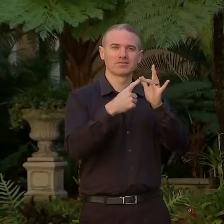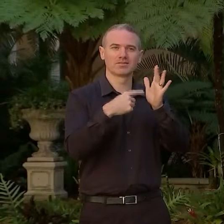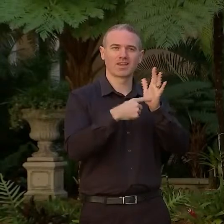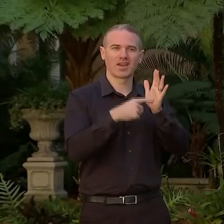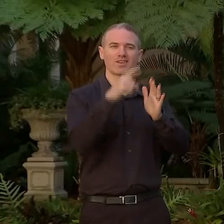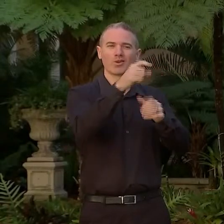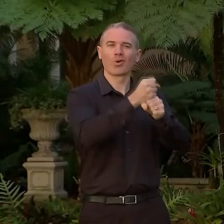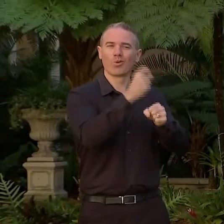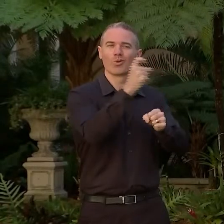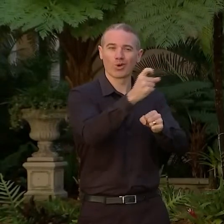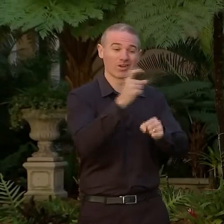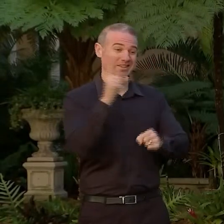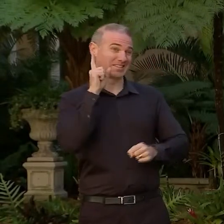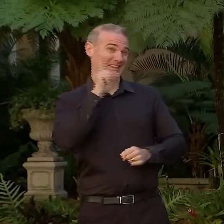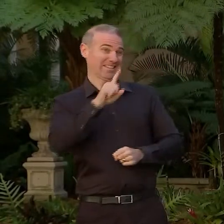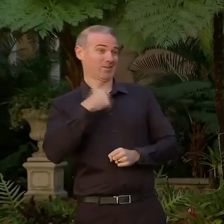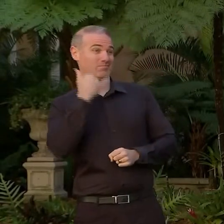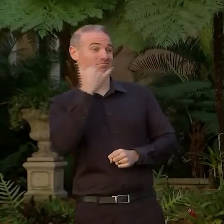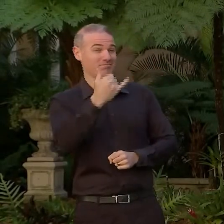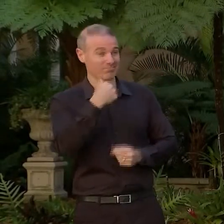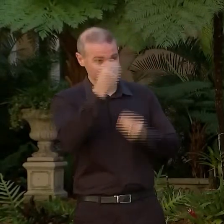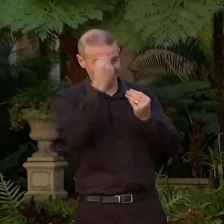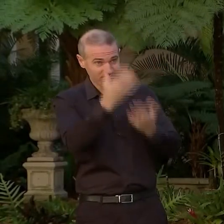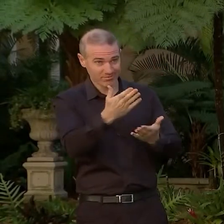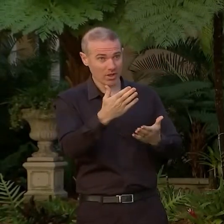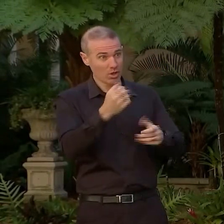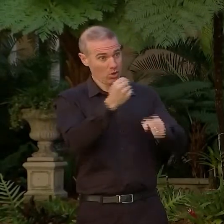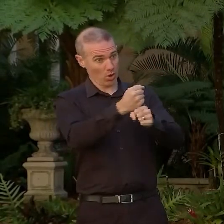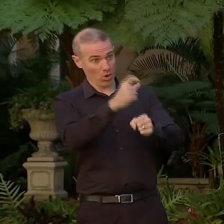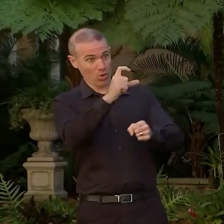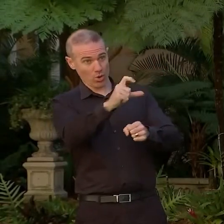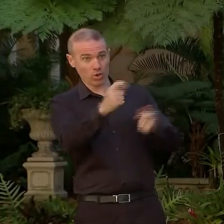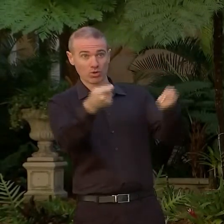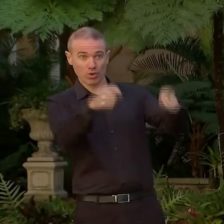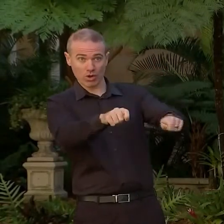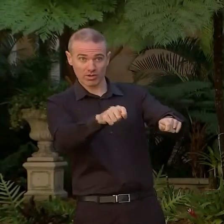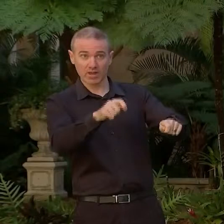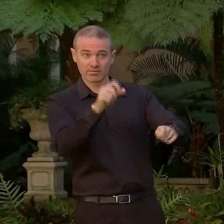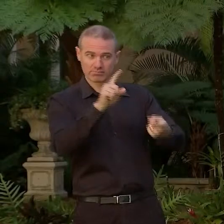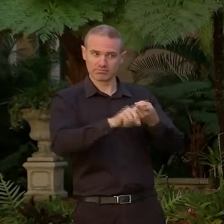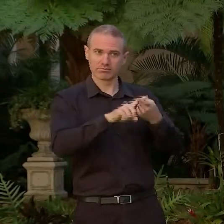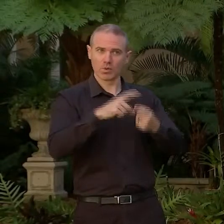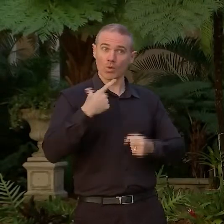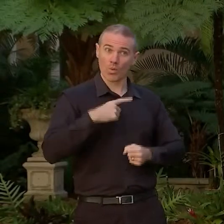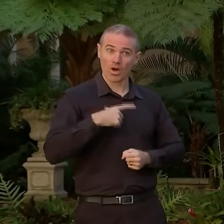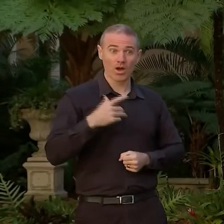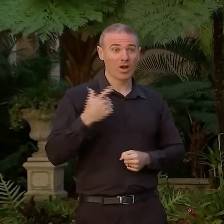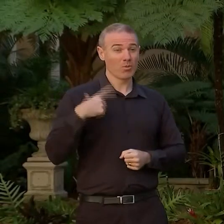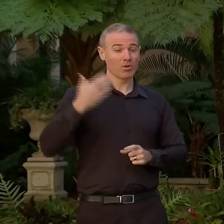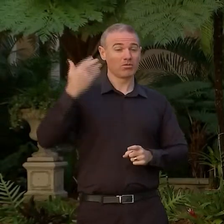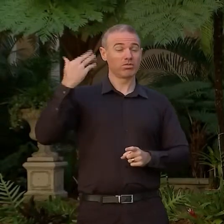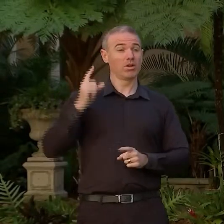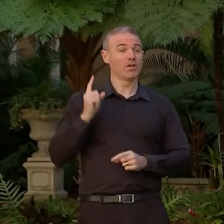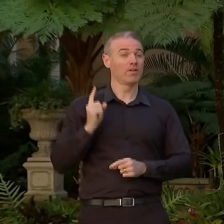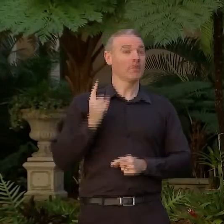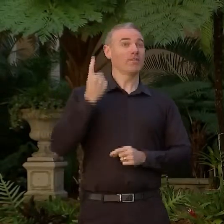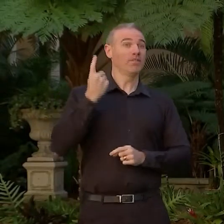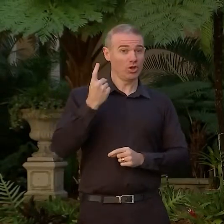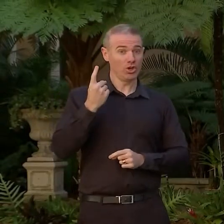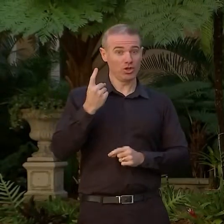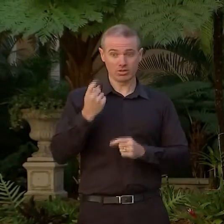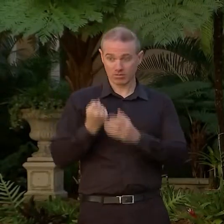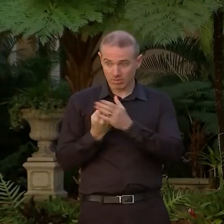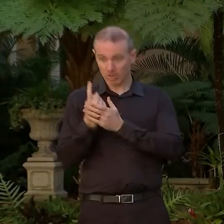has been included in this lockdown both because one of the originating cases of this outbreak was treated at Gold Coast